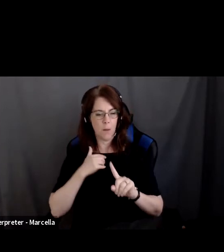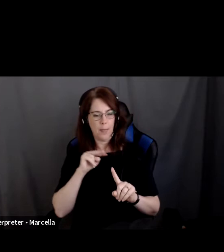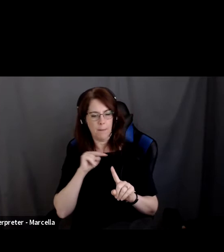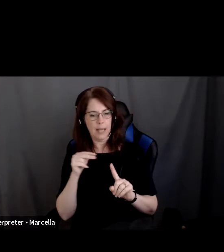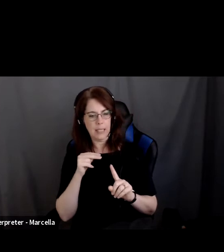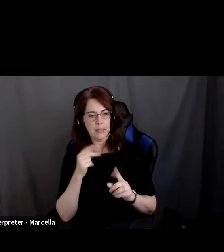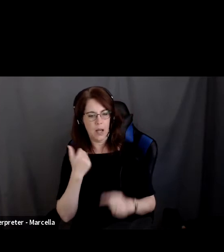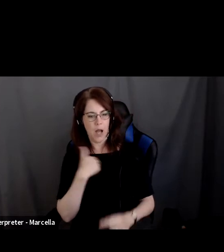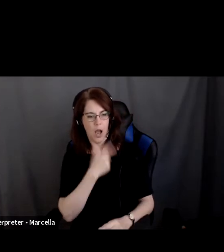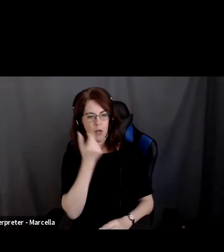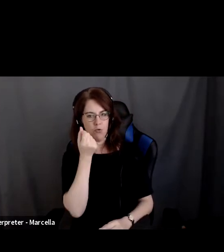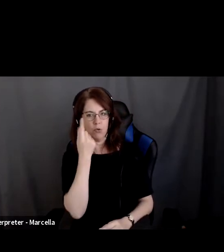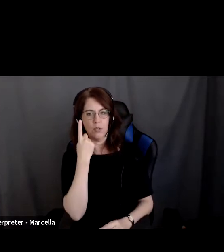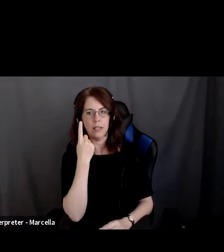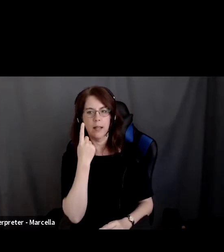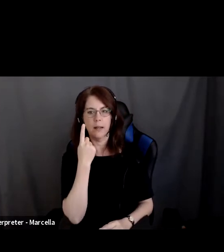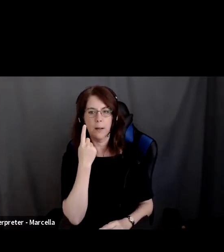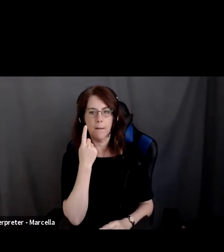understand that